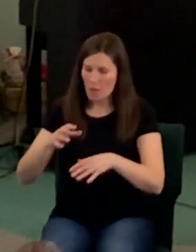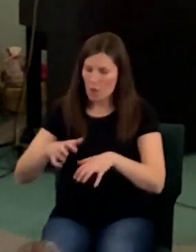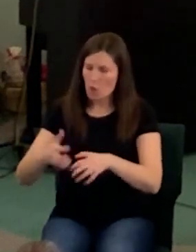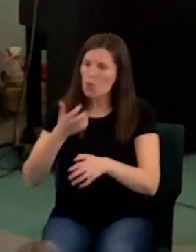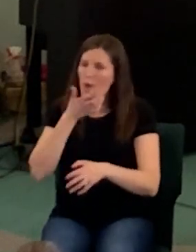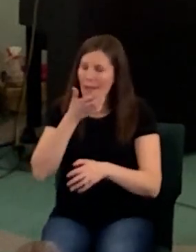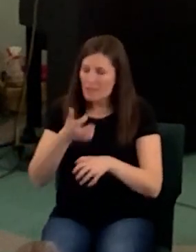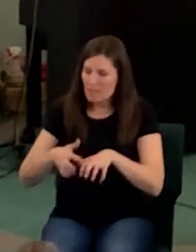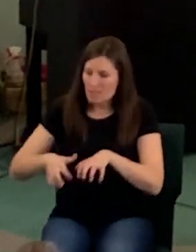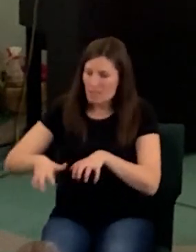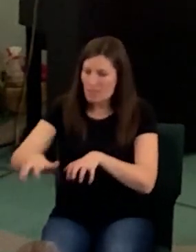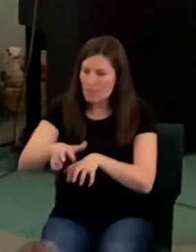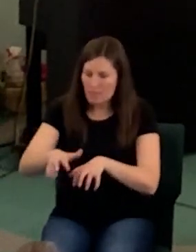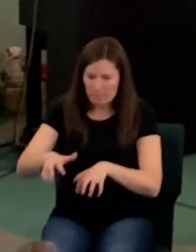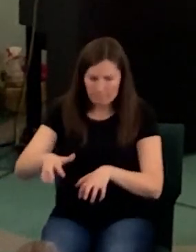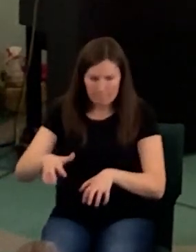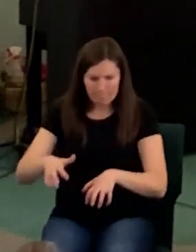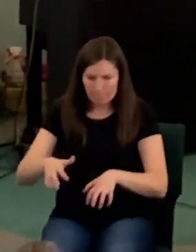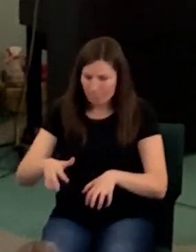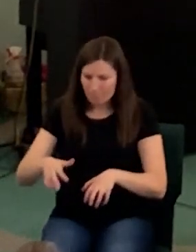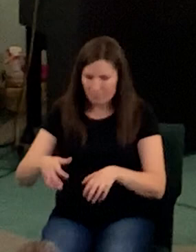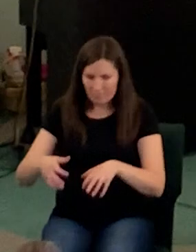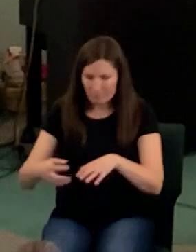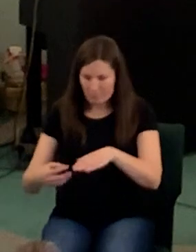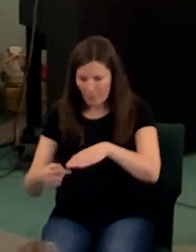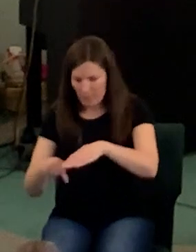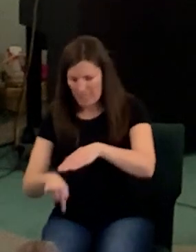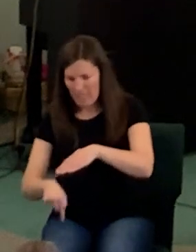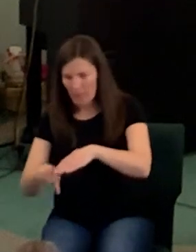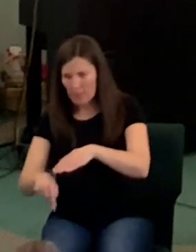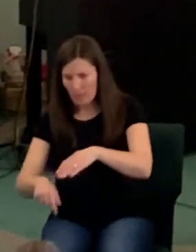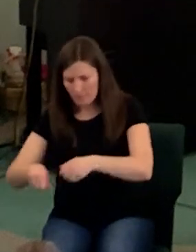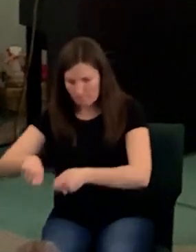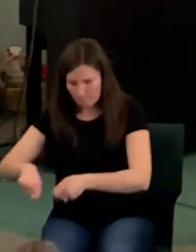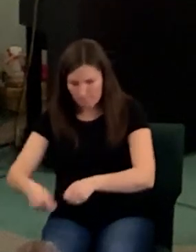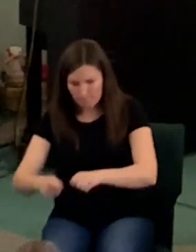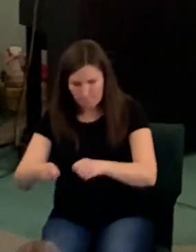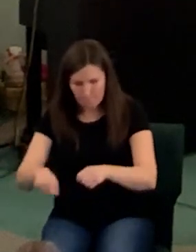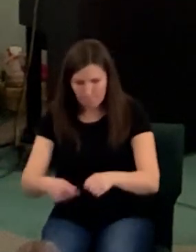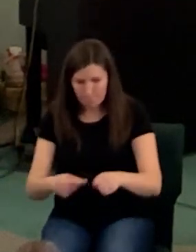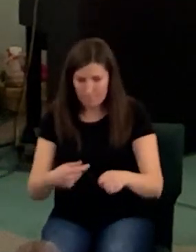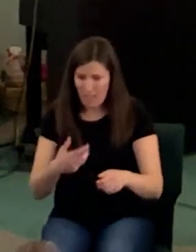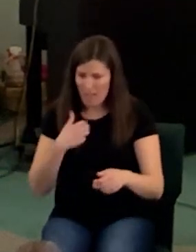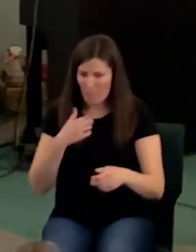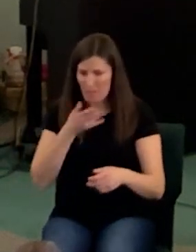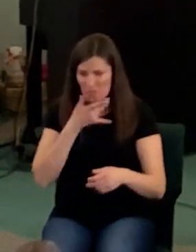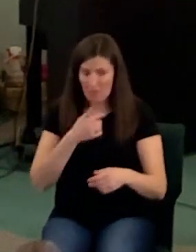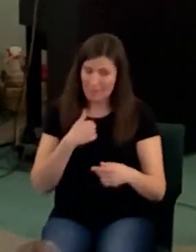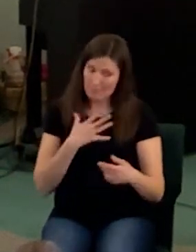under a bunch of dirt. There's all kinds of roots in there. I'm getting all dirty, and I do not like to get dirty.